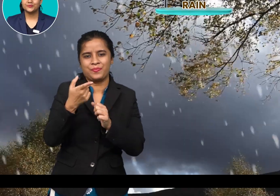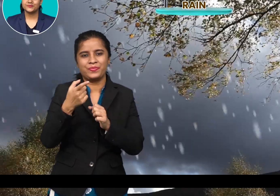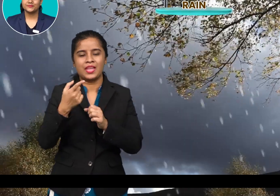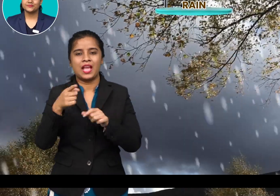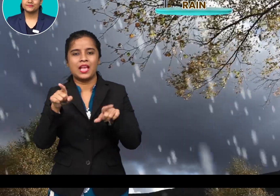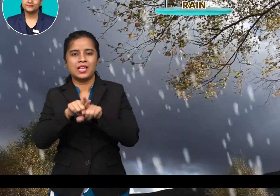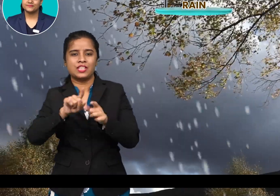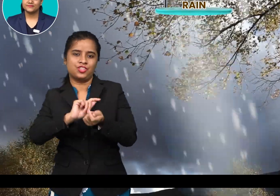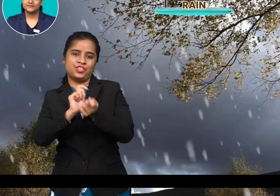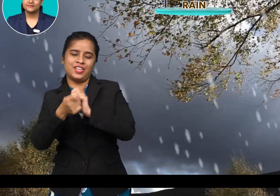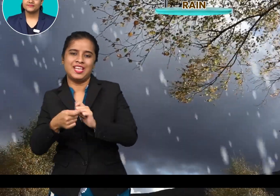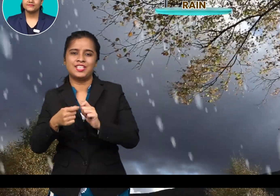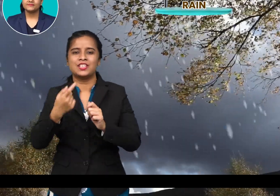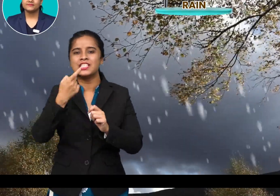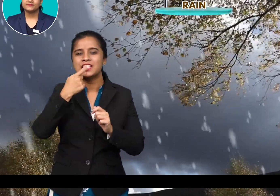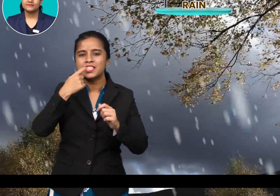snow.